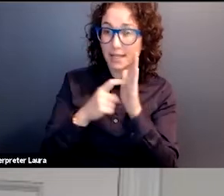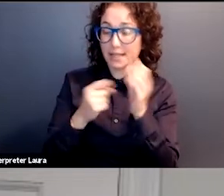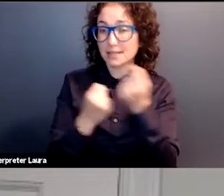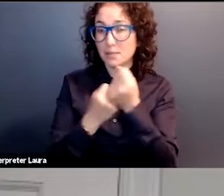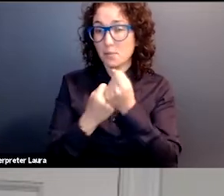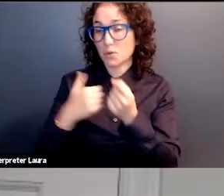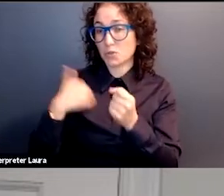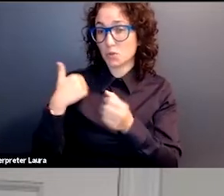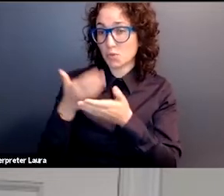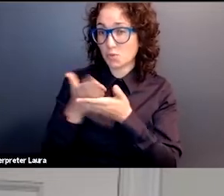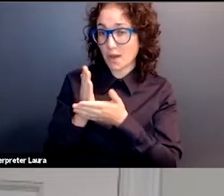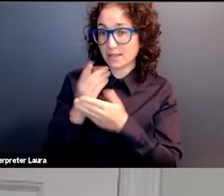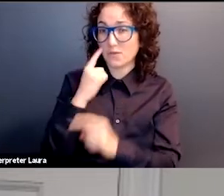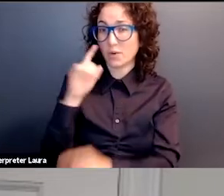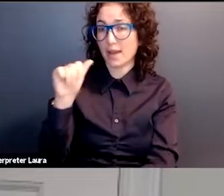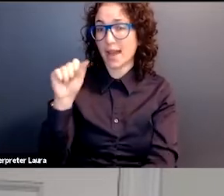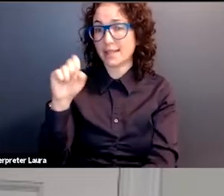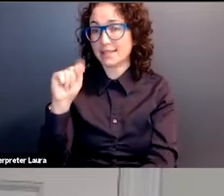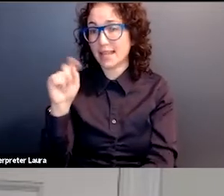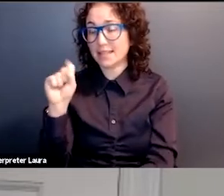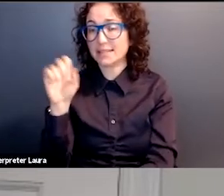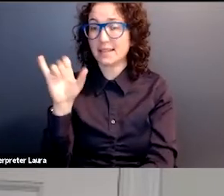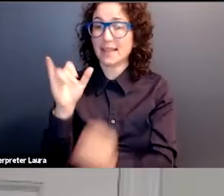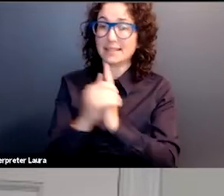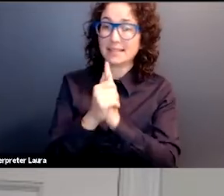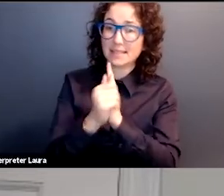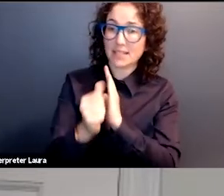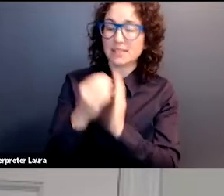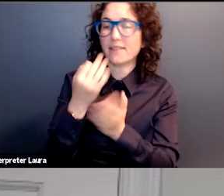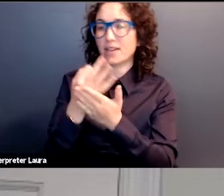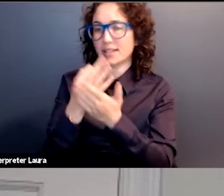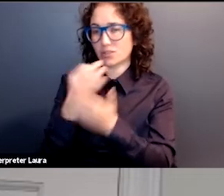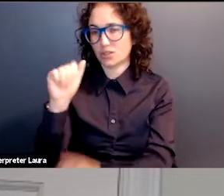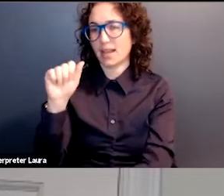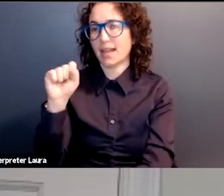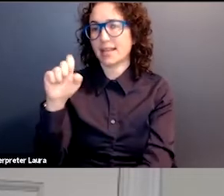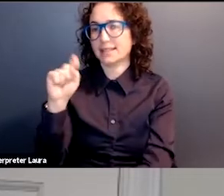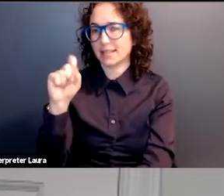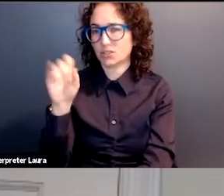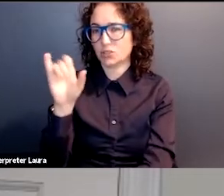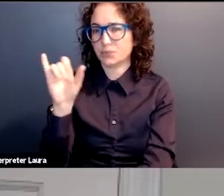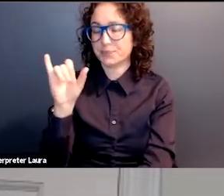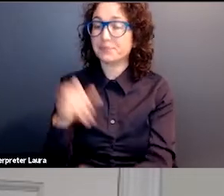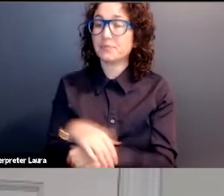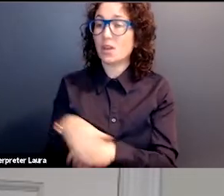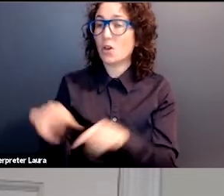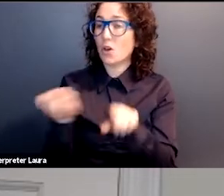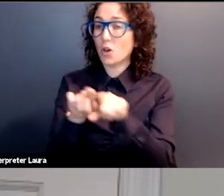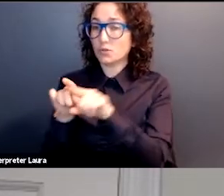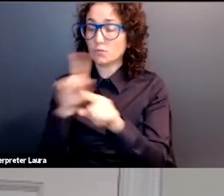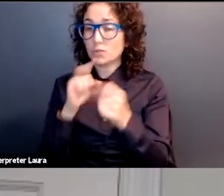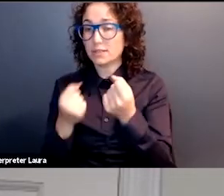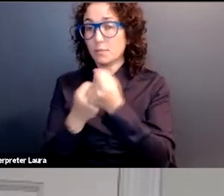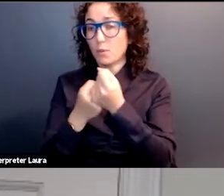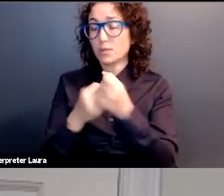youth rights to assets, such as skills and financial assets. It also supports the ability of youth to